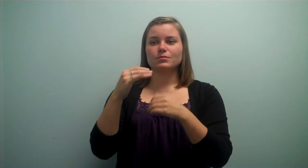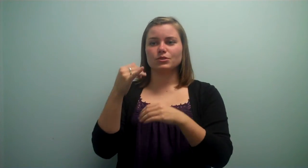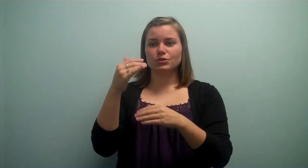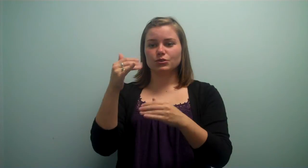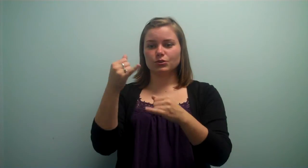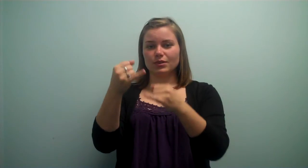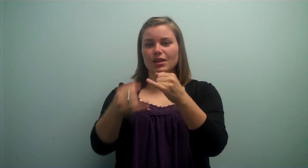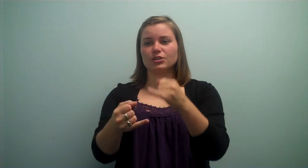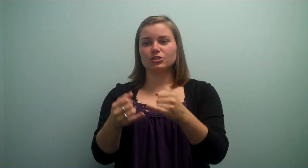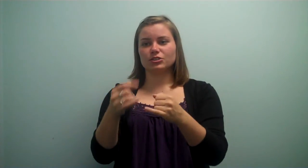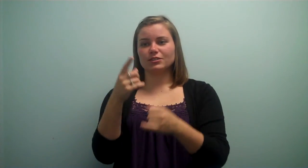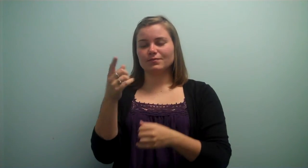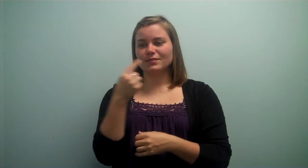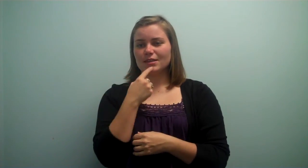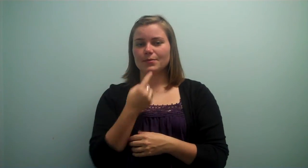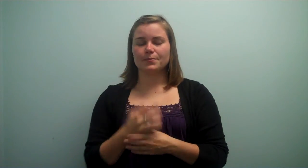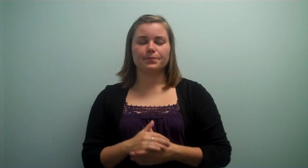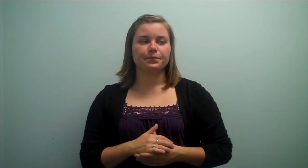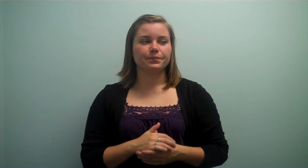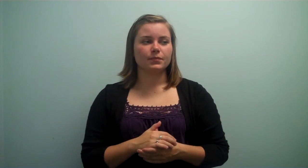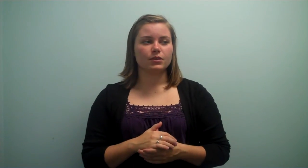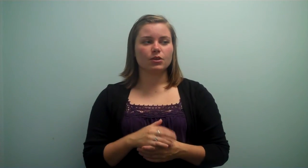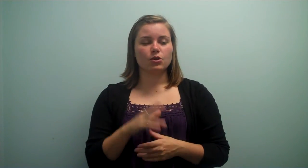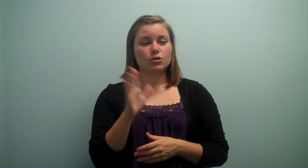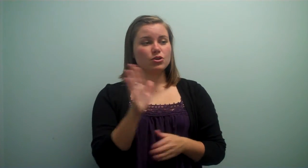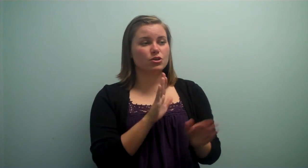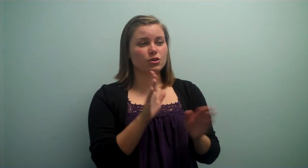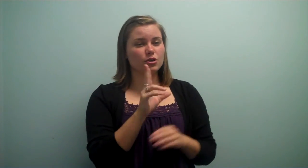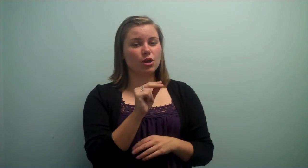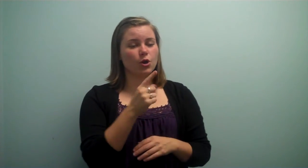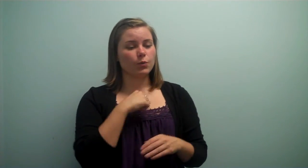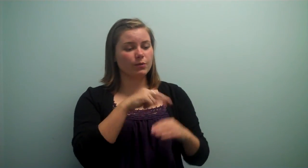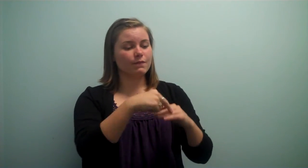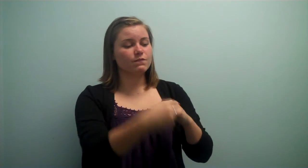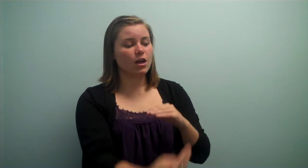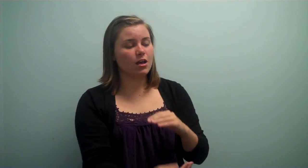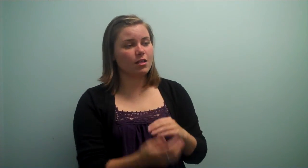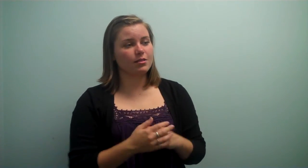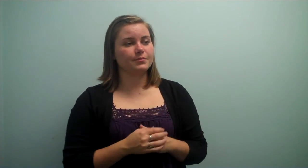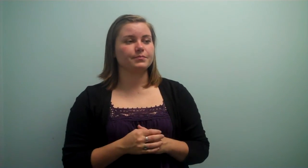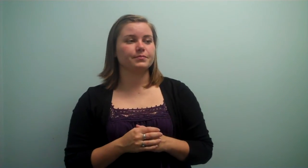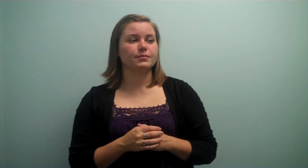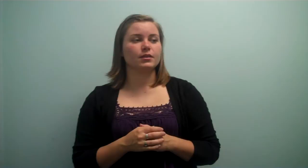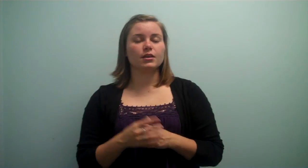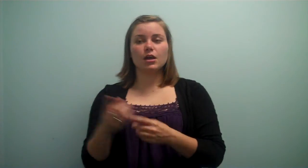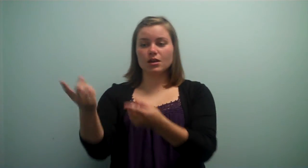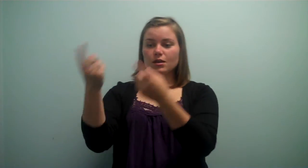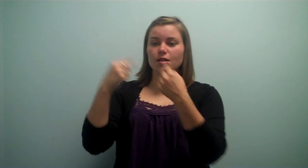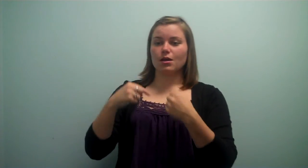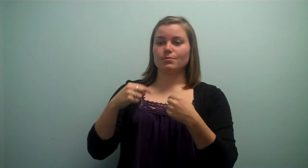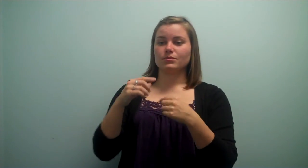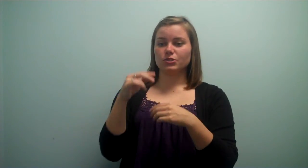edge," he said. "No, we will fall." "Come to the